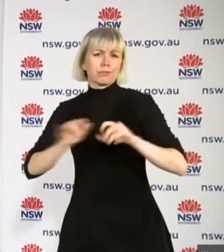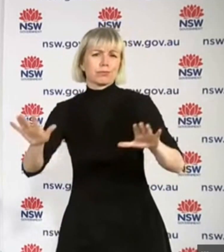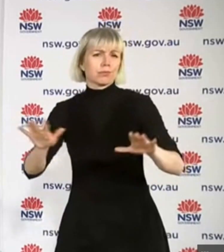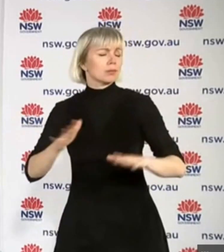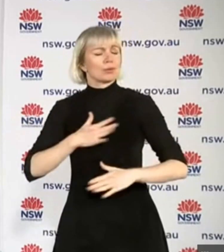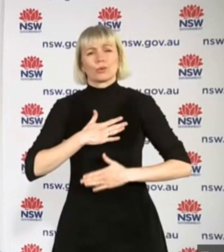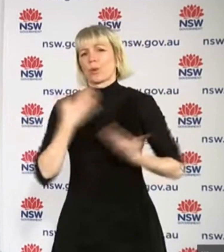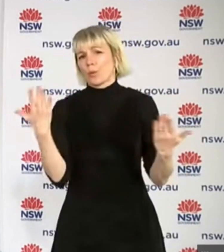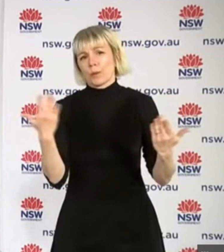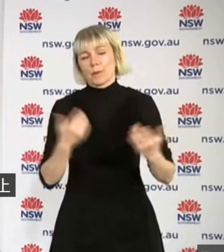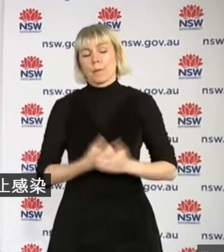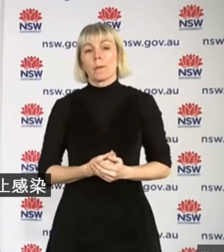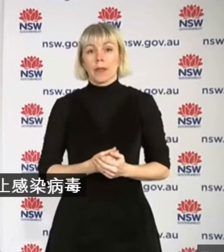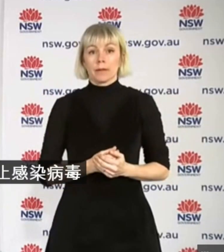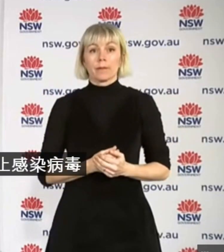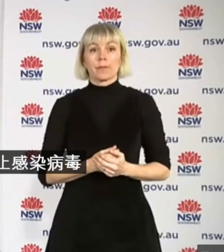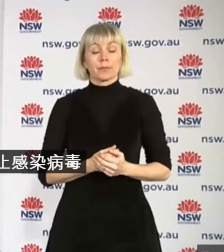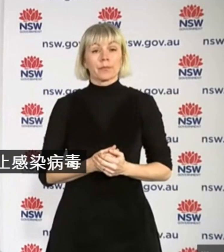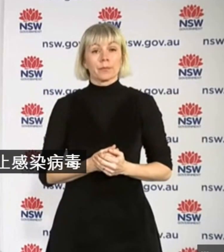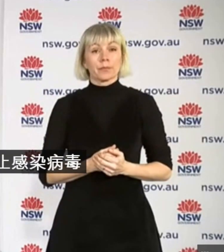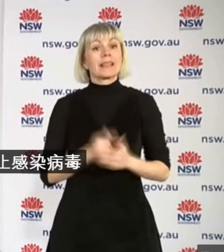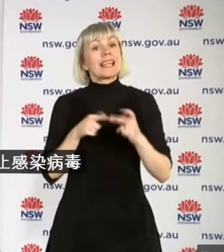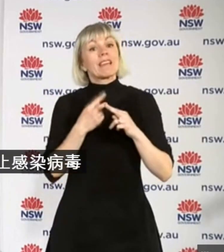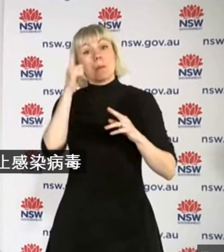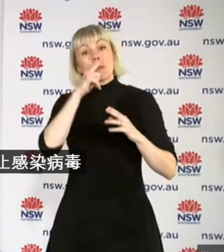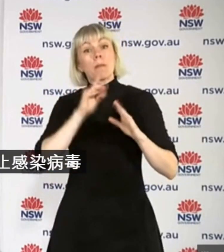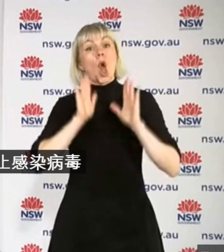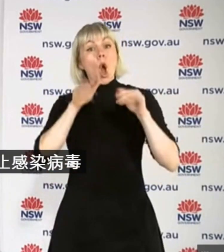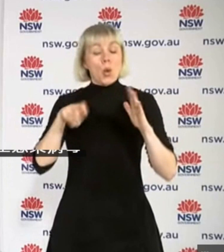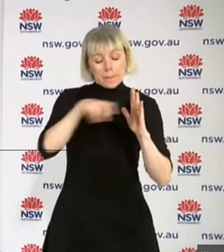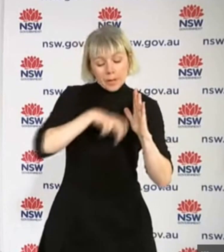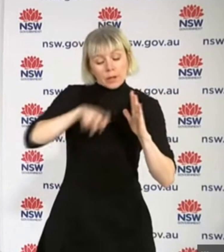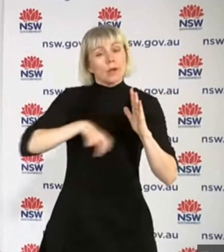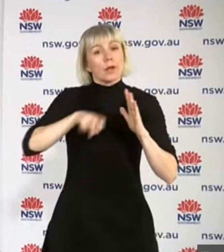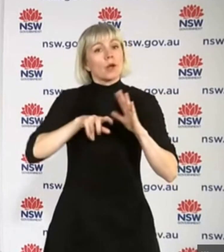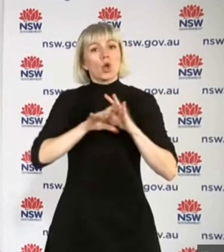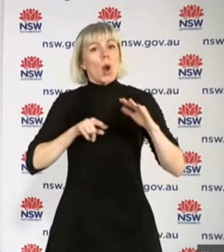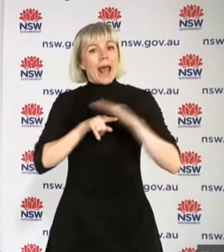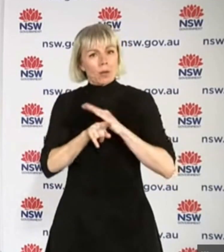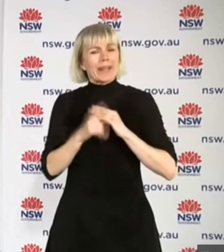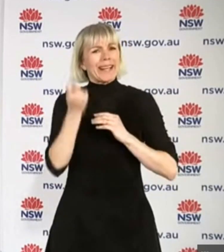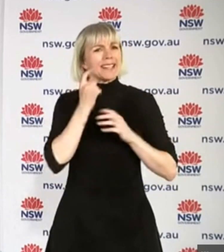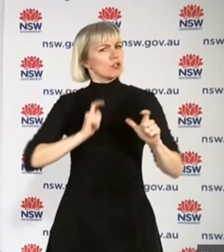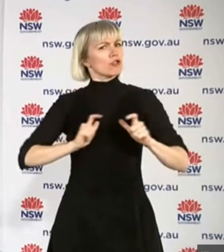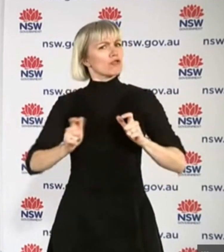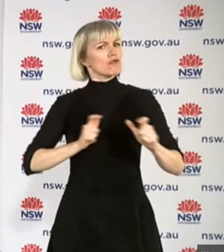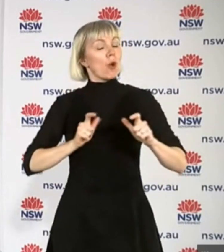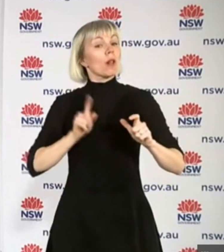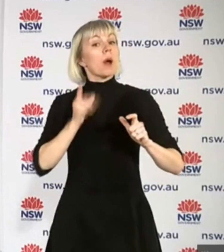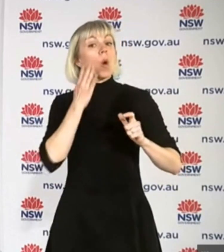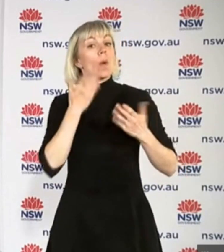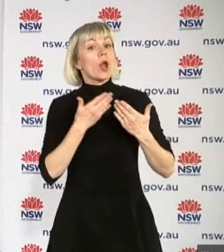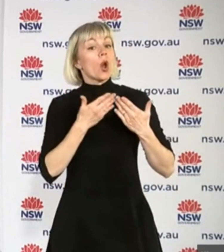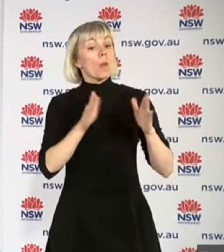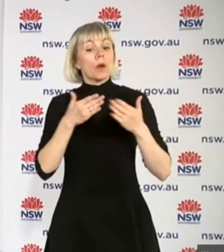easier to stop getting the virus when people aren't moving around. But once we start moving around, once we start interacting with others,